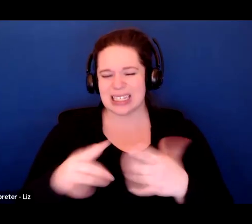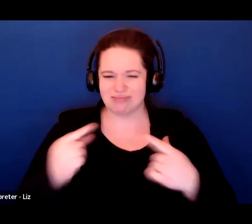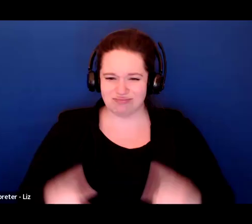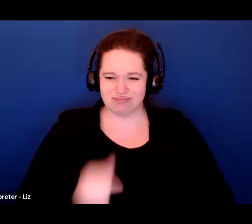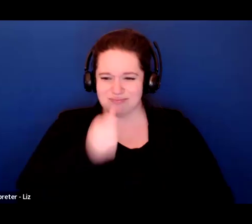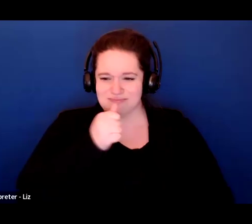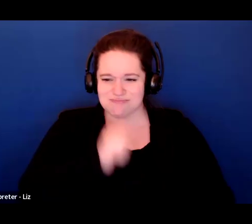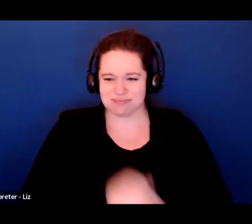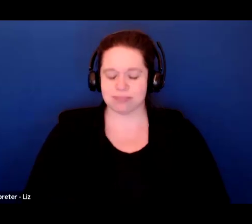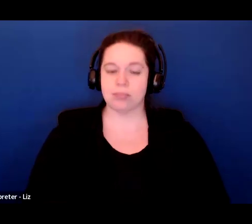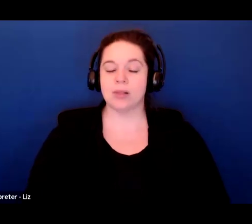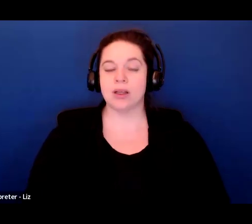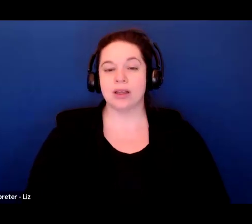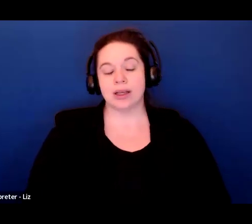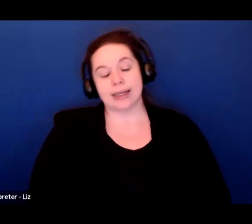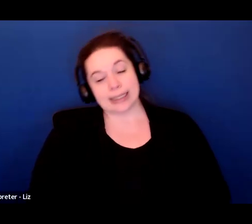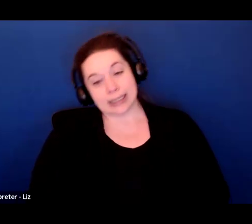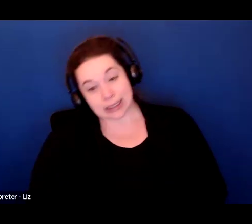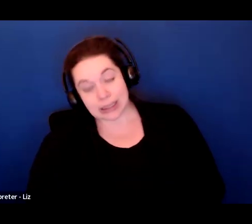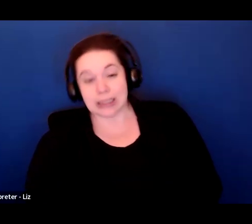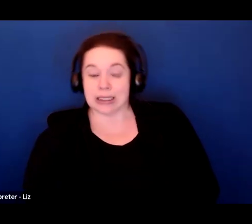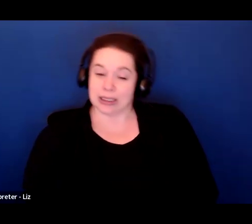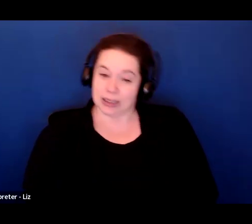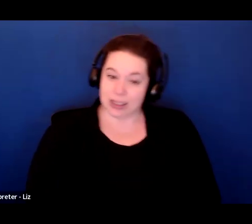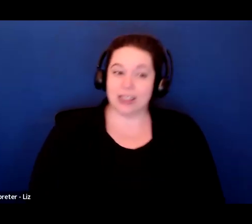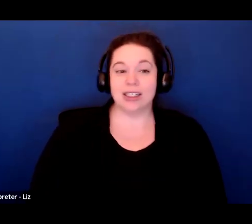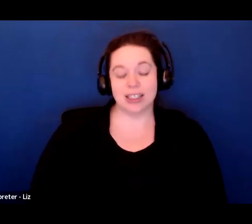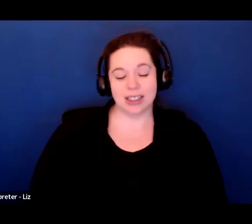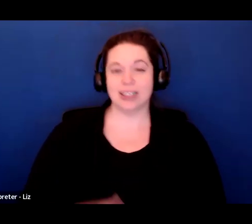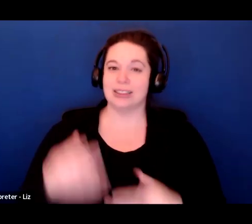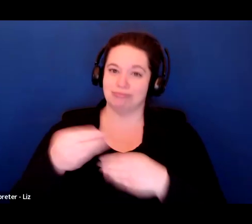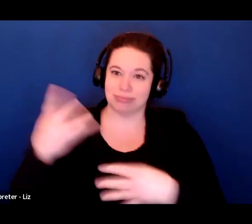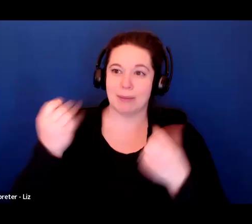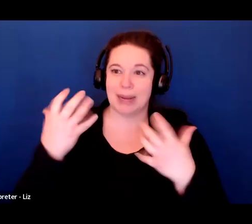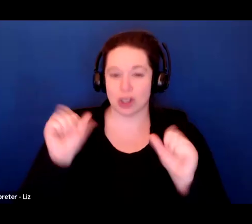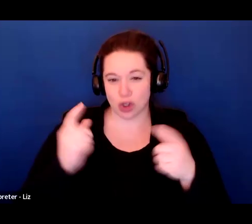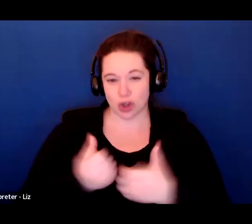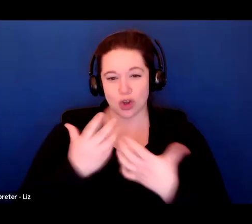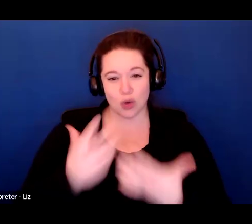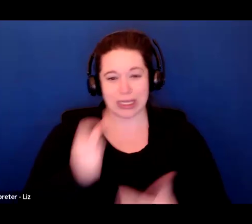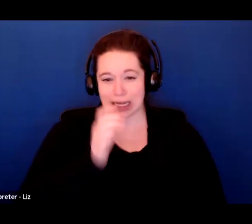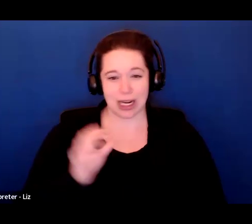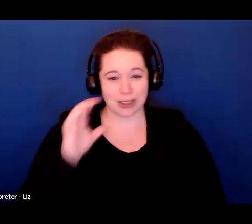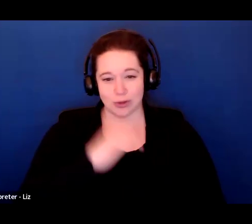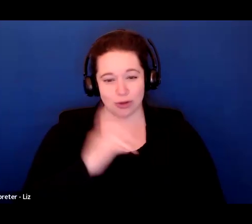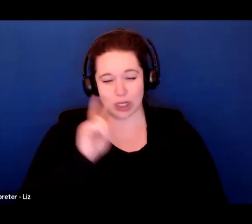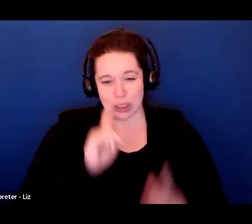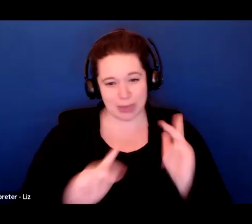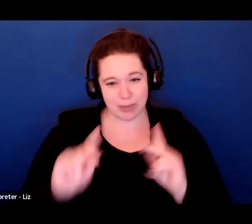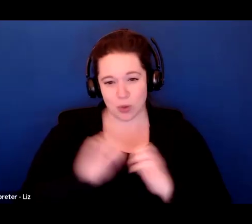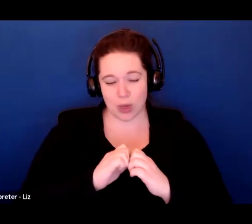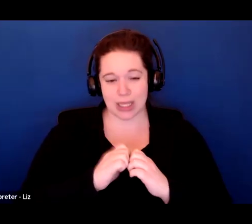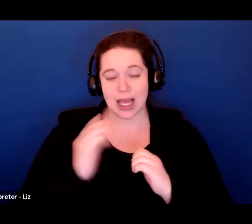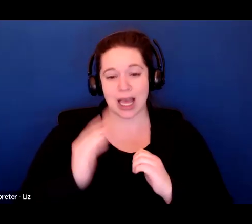discomfort. Well, that could be a lot of things. So it's not unusual for people with high